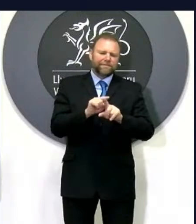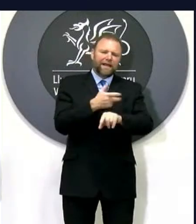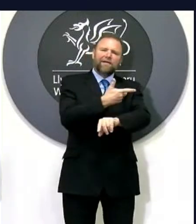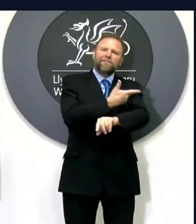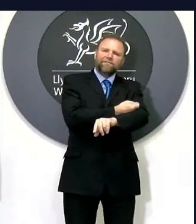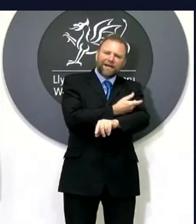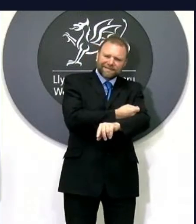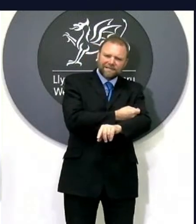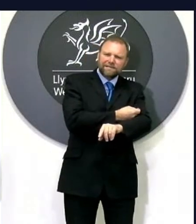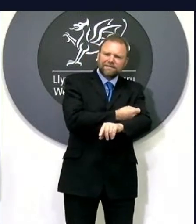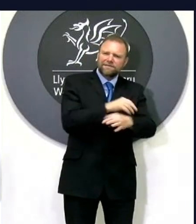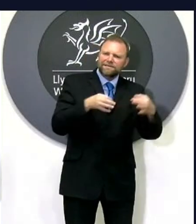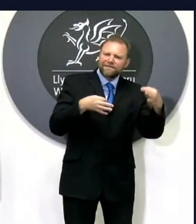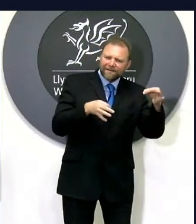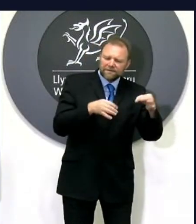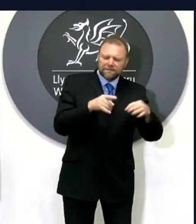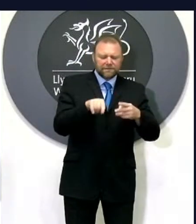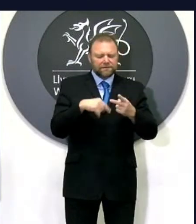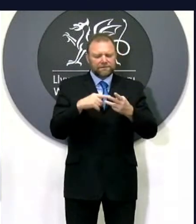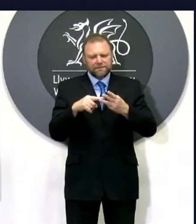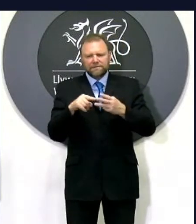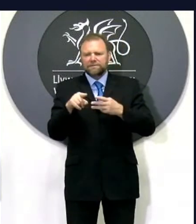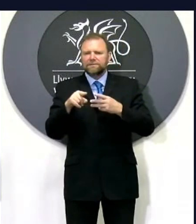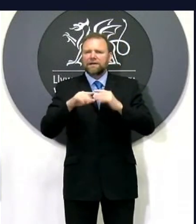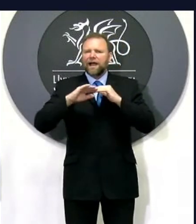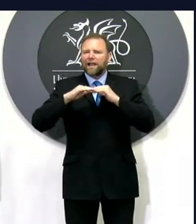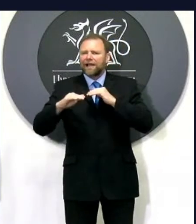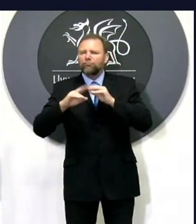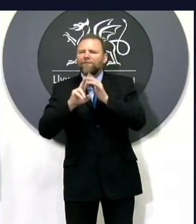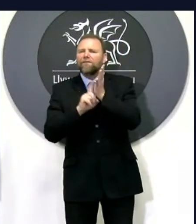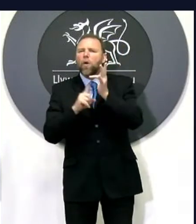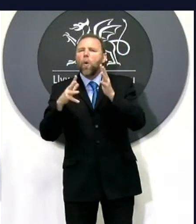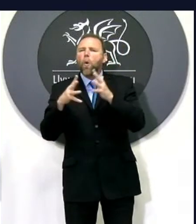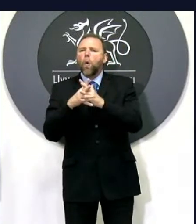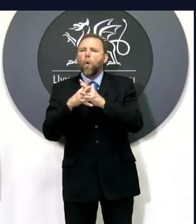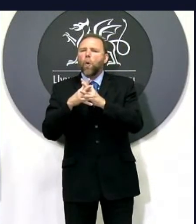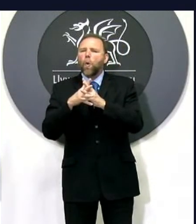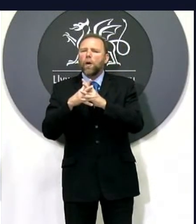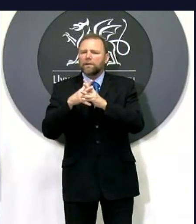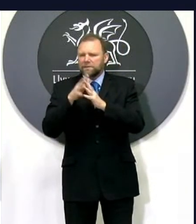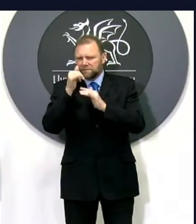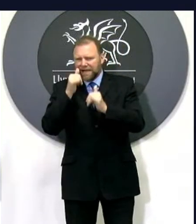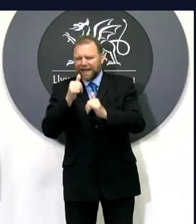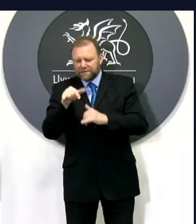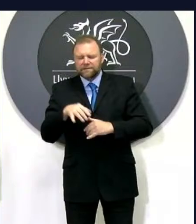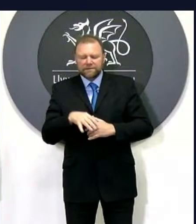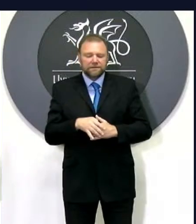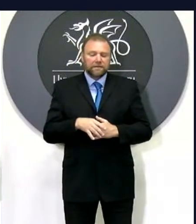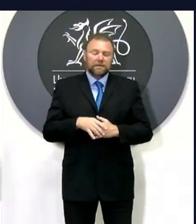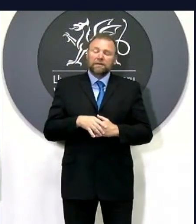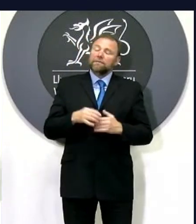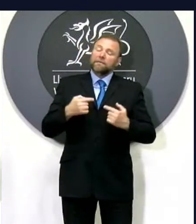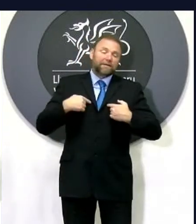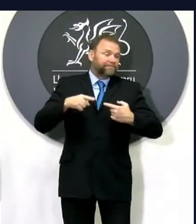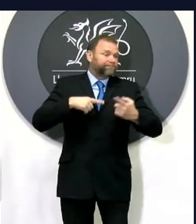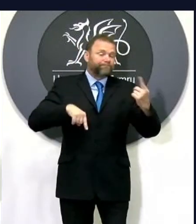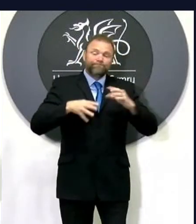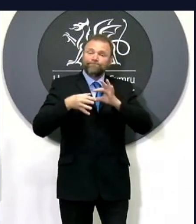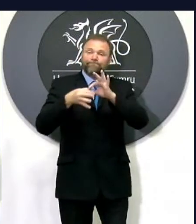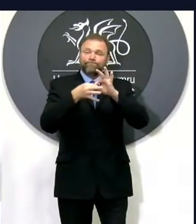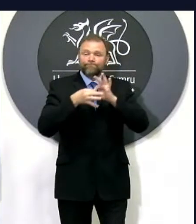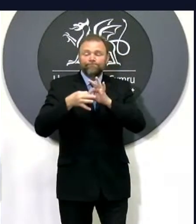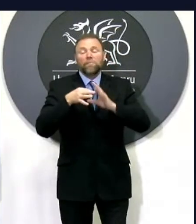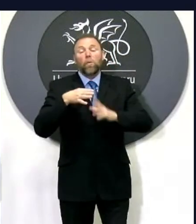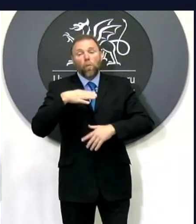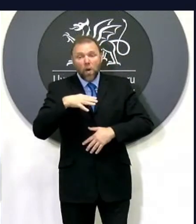flow testing and so on. Our shared wish is to get people back into sporting arenas, but to do